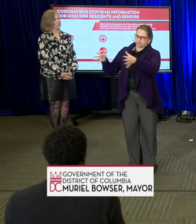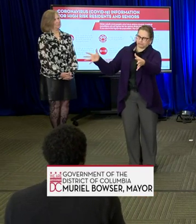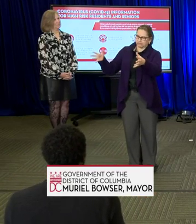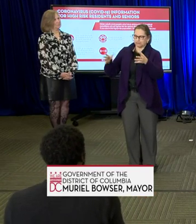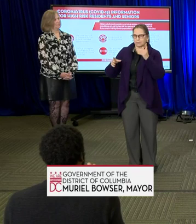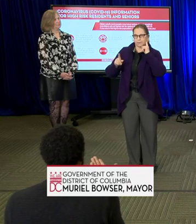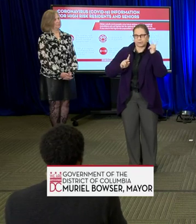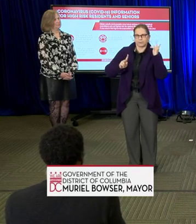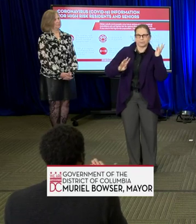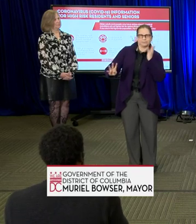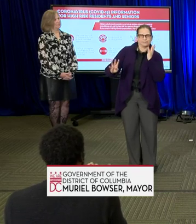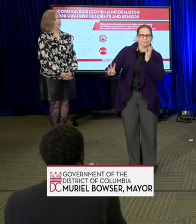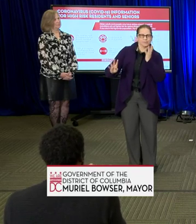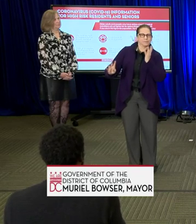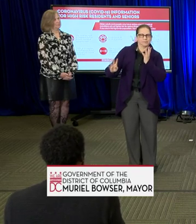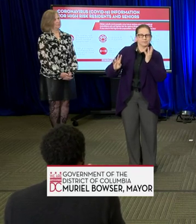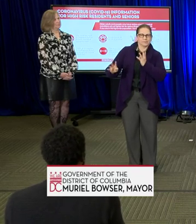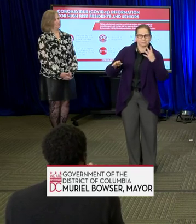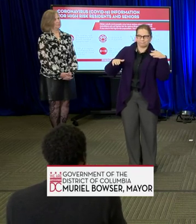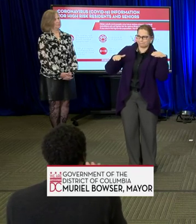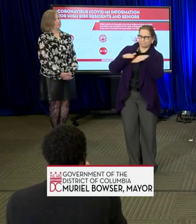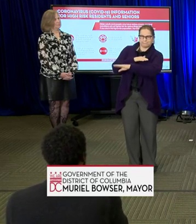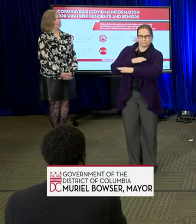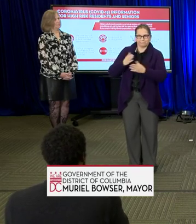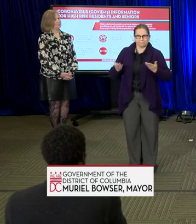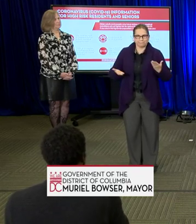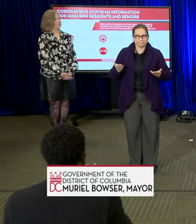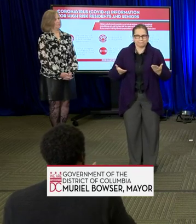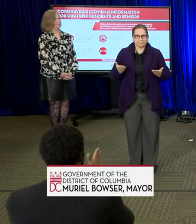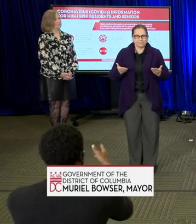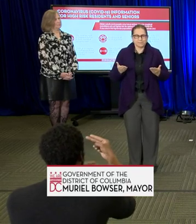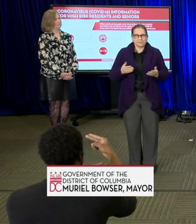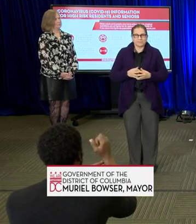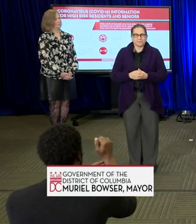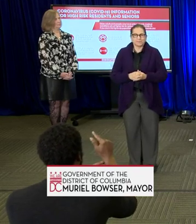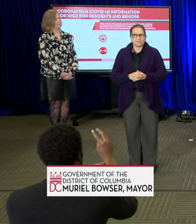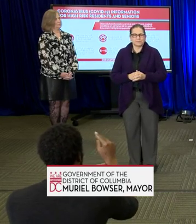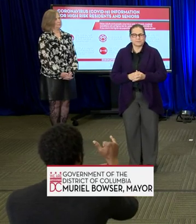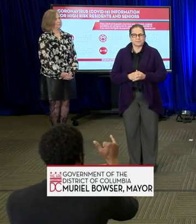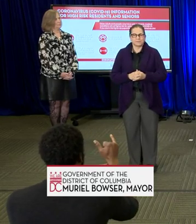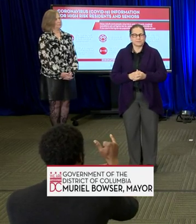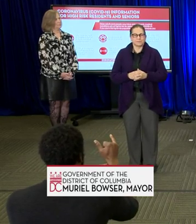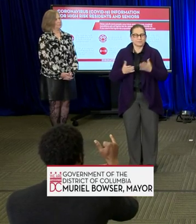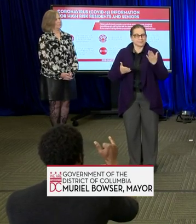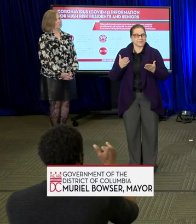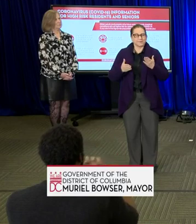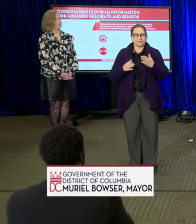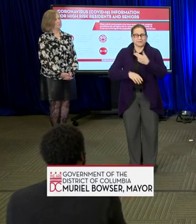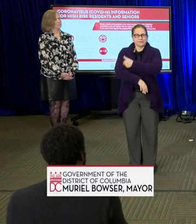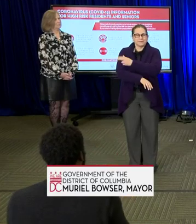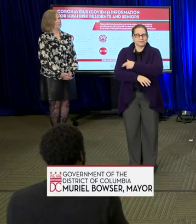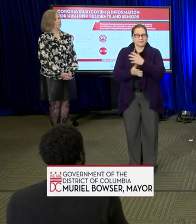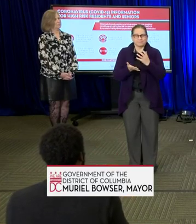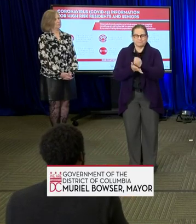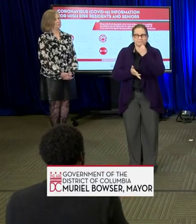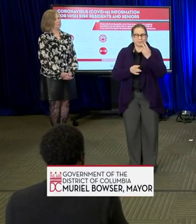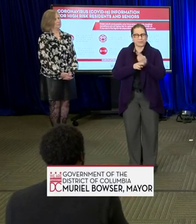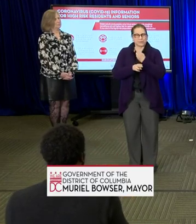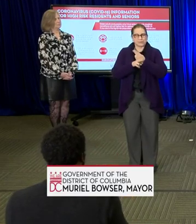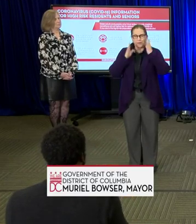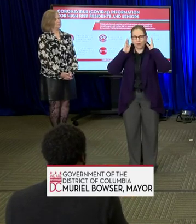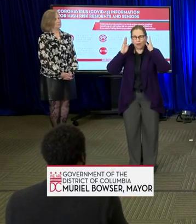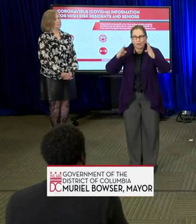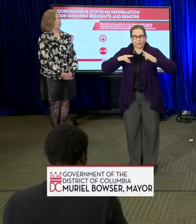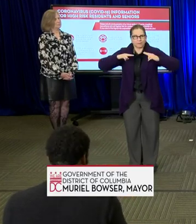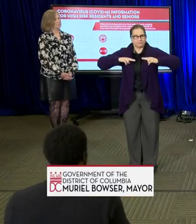Nesbitt, is making progress in doing that throughout our hospital system. The third line of effort is reconfiguring